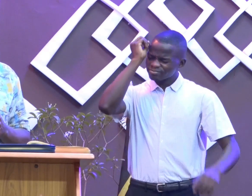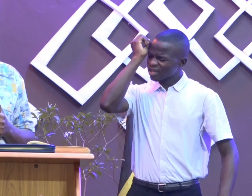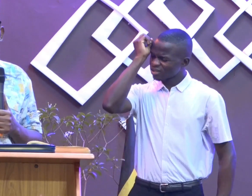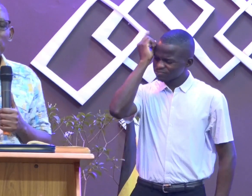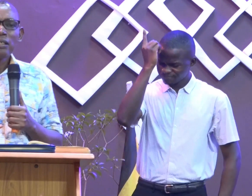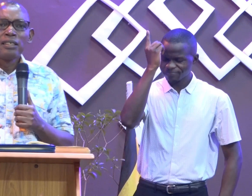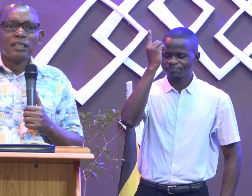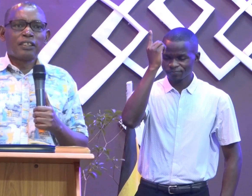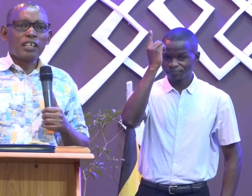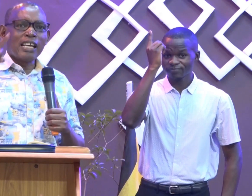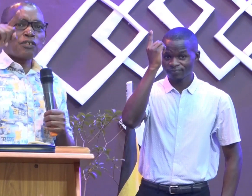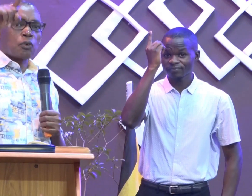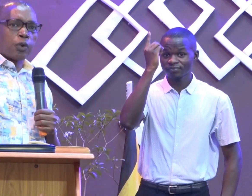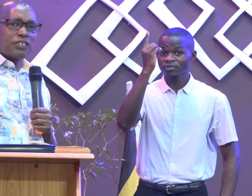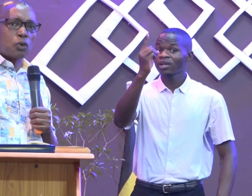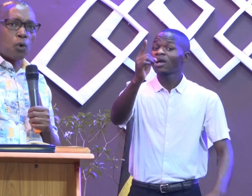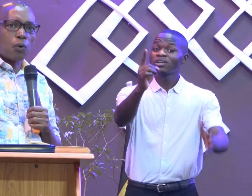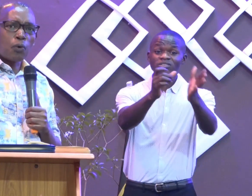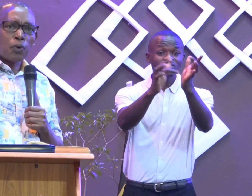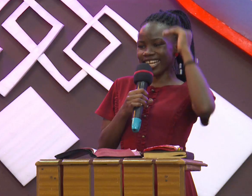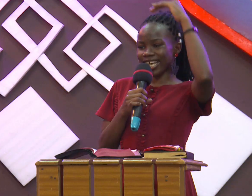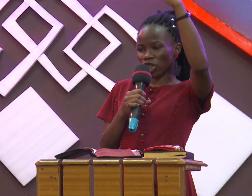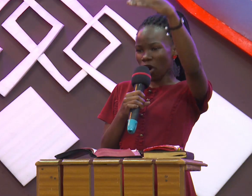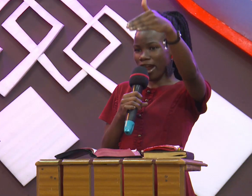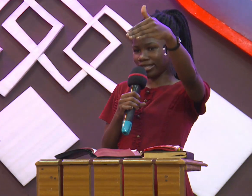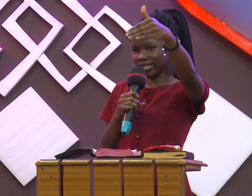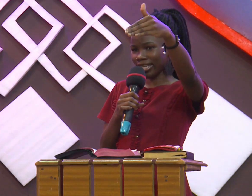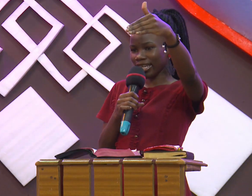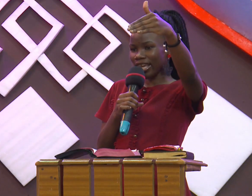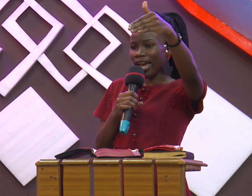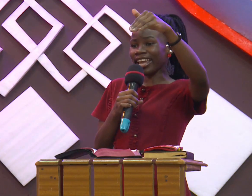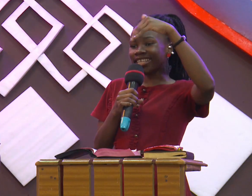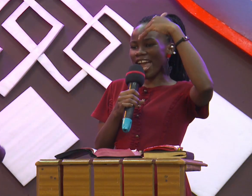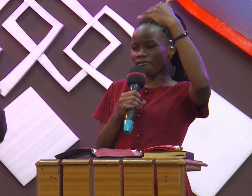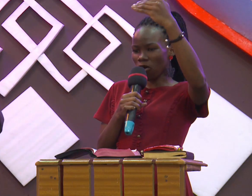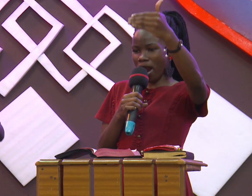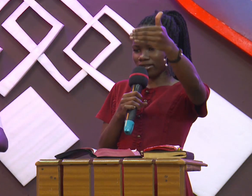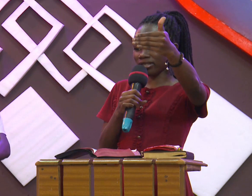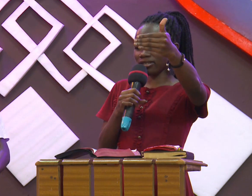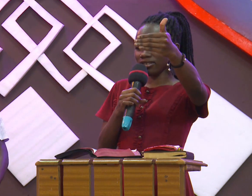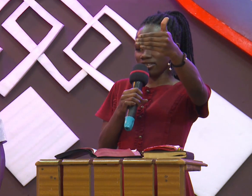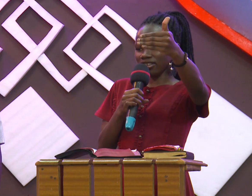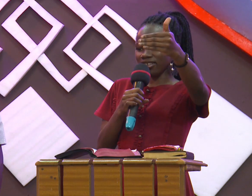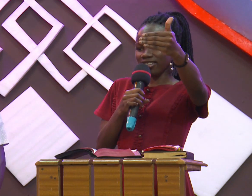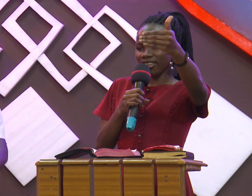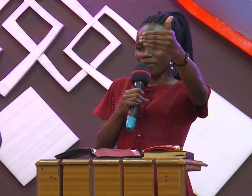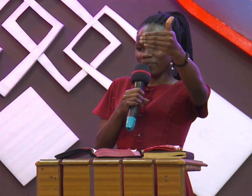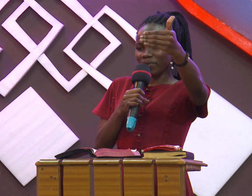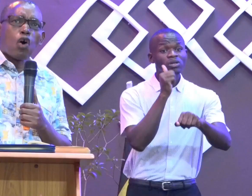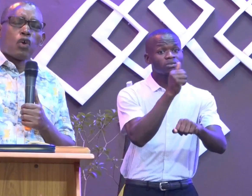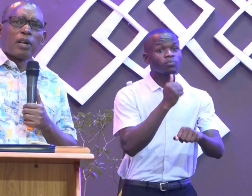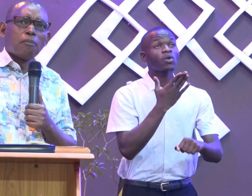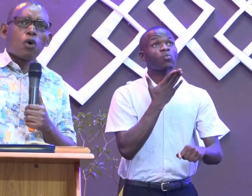that reason, let us understand it, brethren. Yesu Kristo. That Jesus Christ, ya he died for us. Ngayagala obulamu